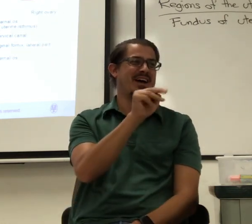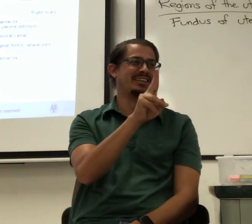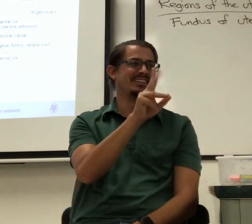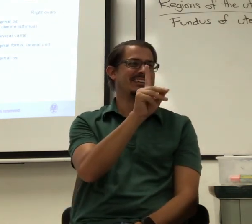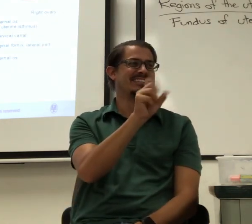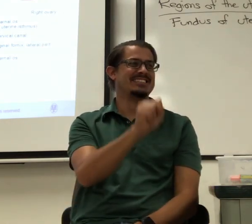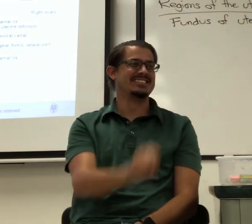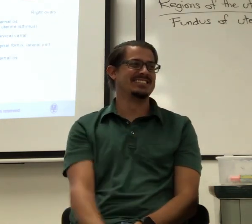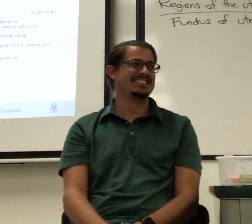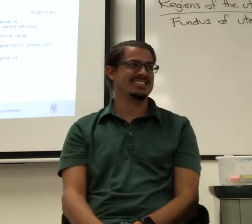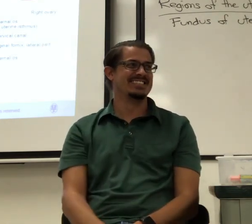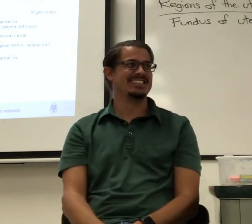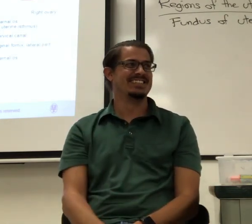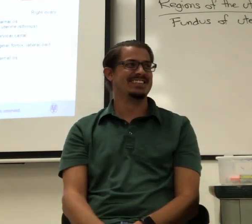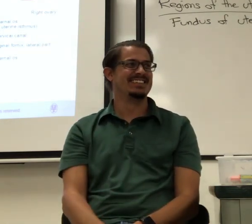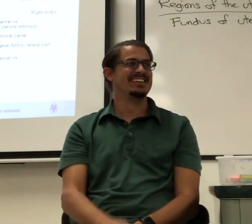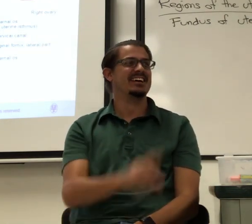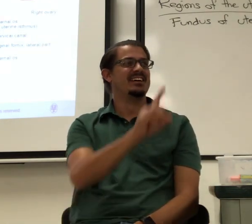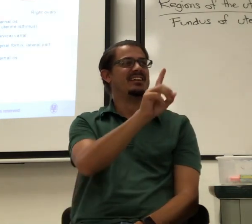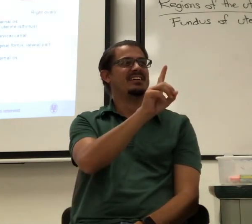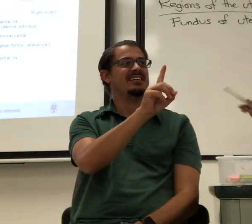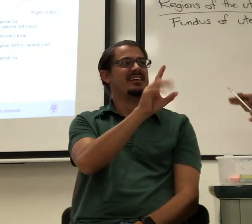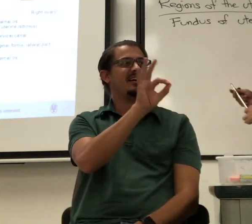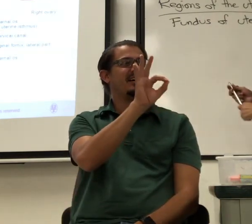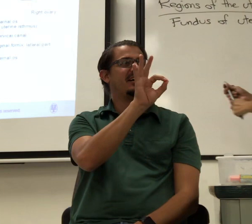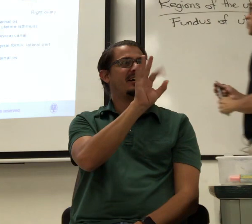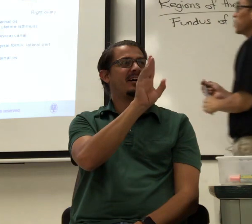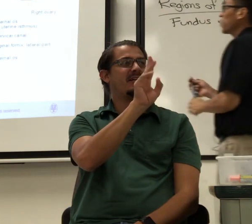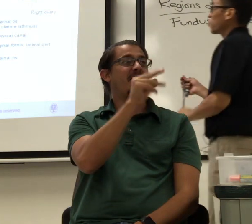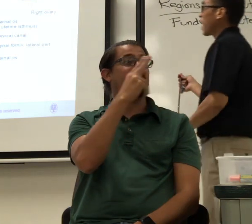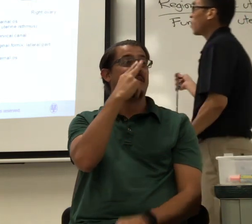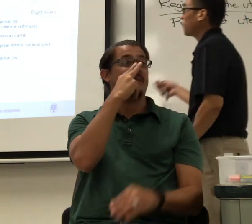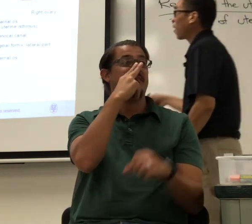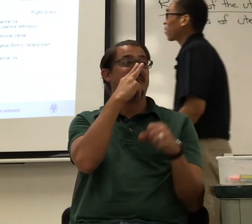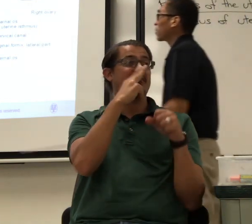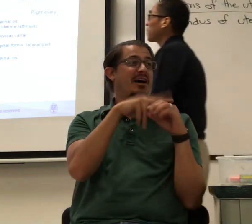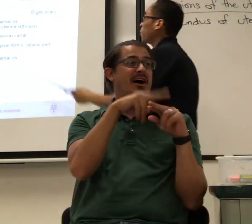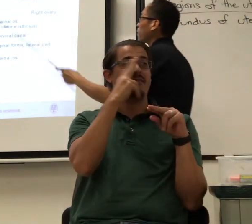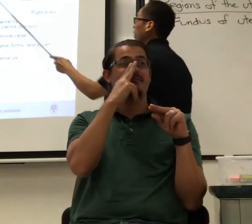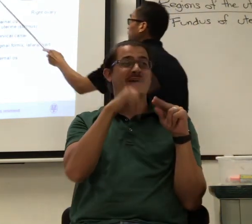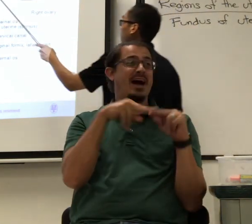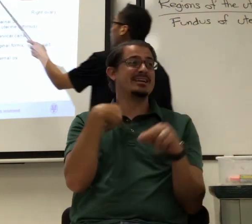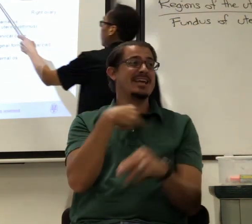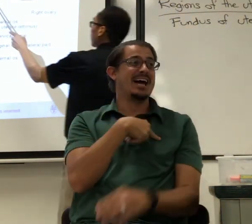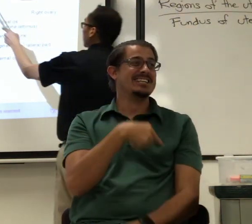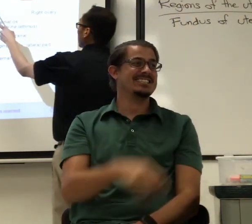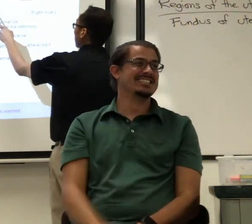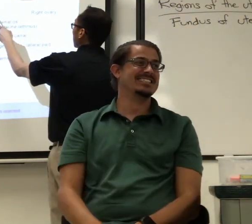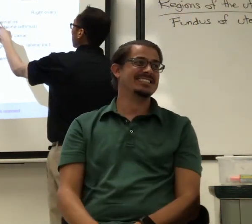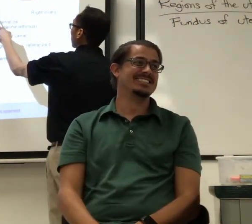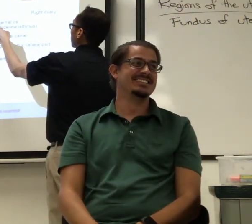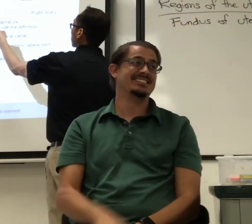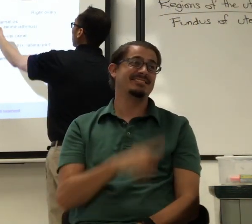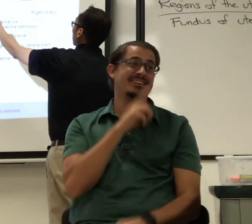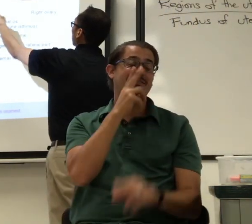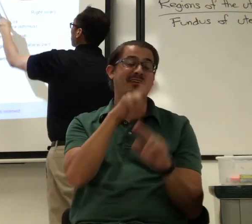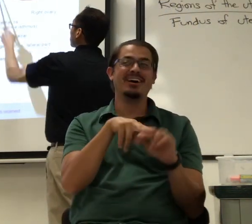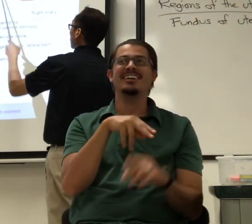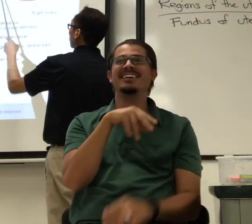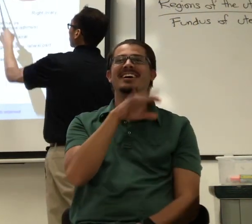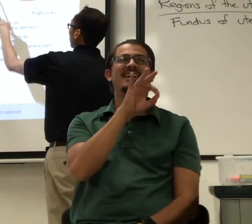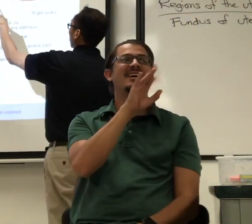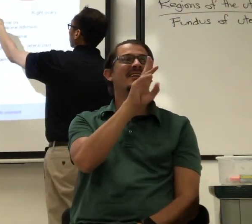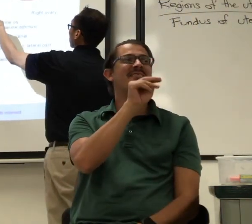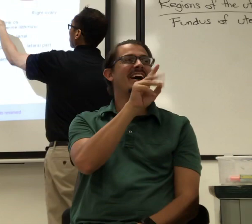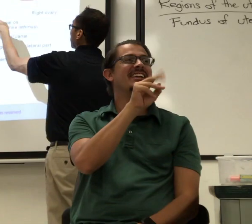So we point to it. The fundus of the uterus is the superior round part. They point right there. It's all